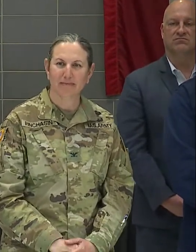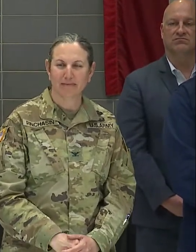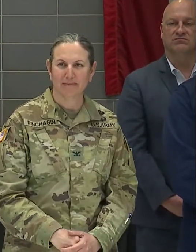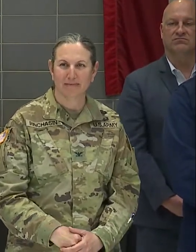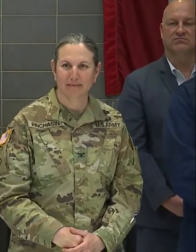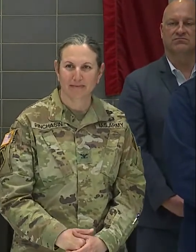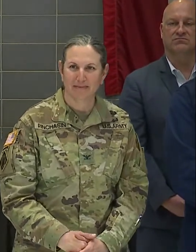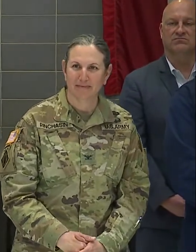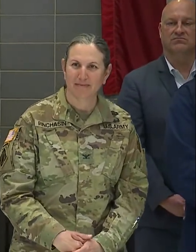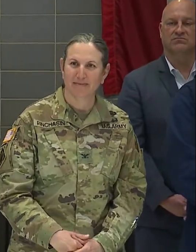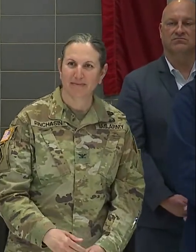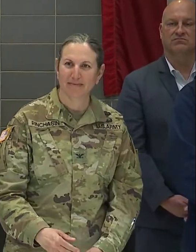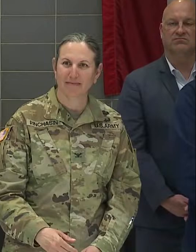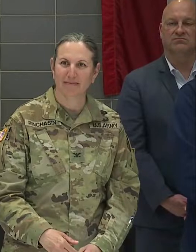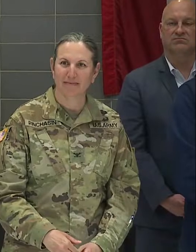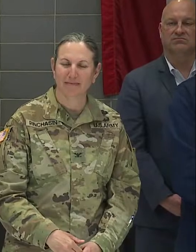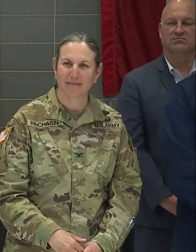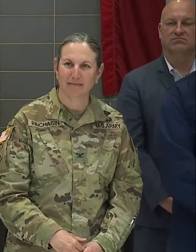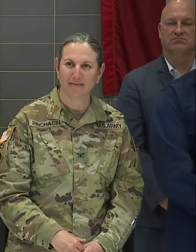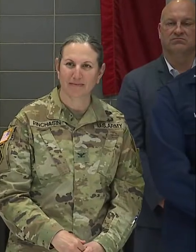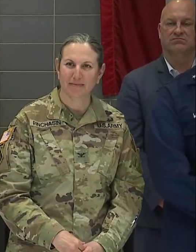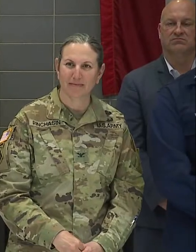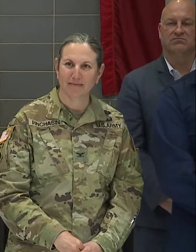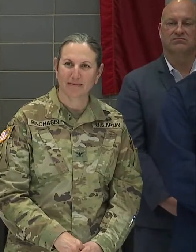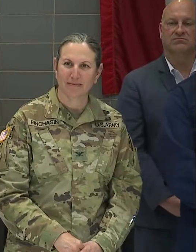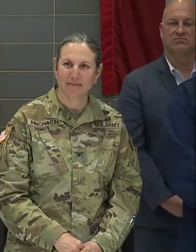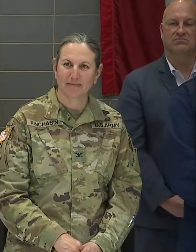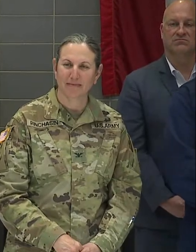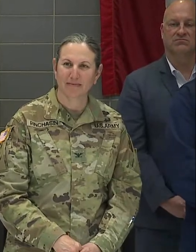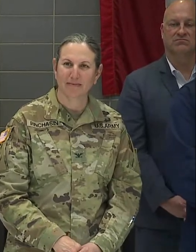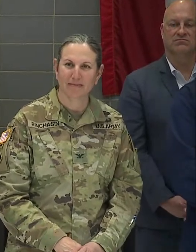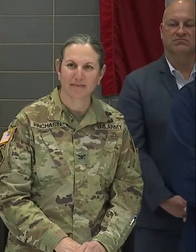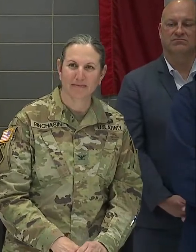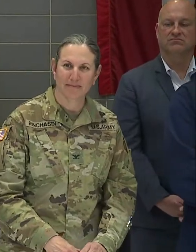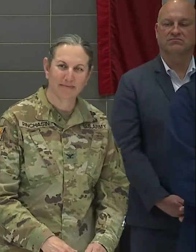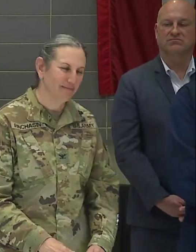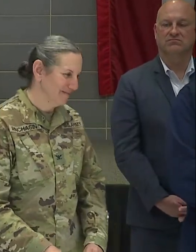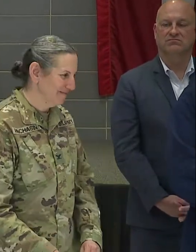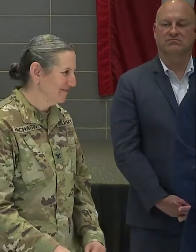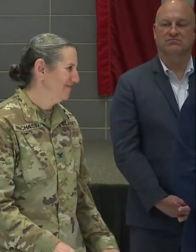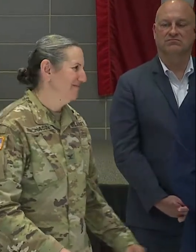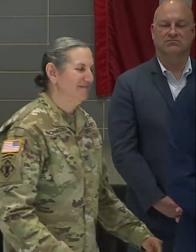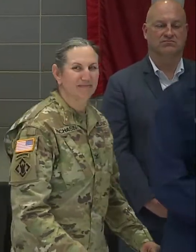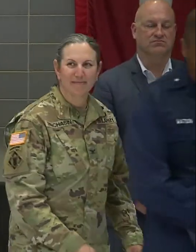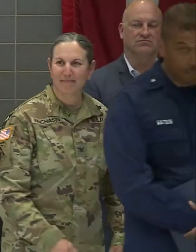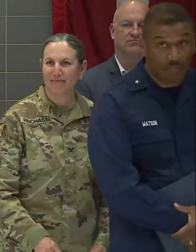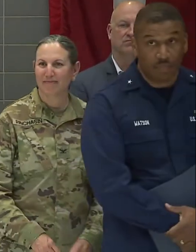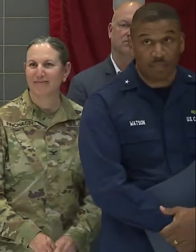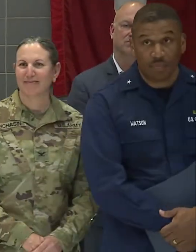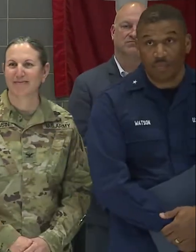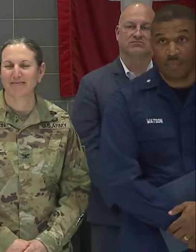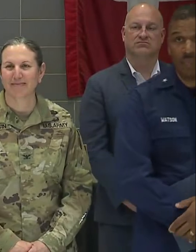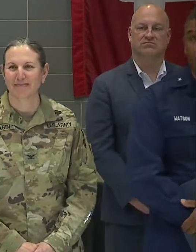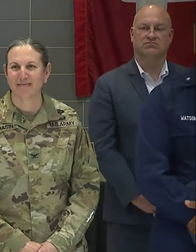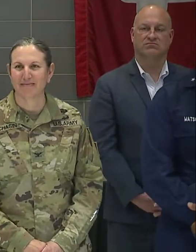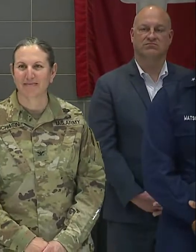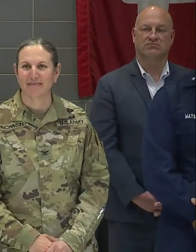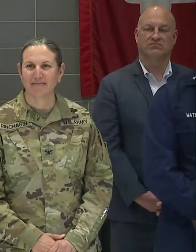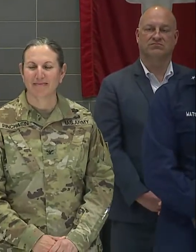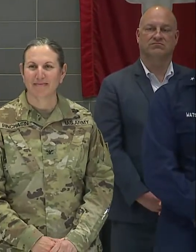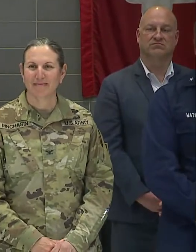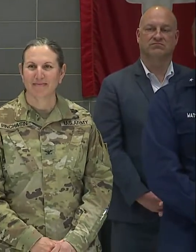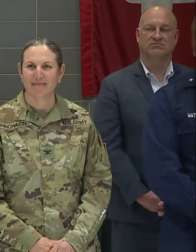will it be moved to the larger channel before you move it? And another quick question, how many